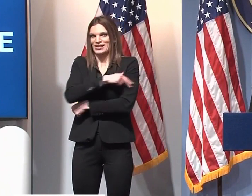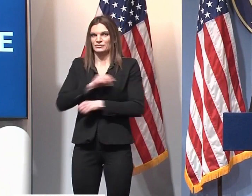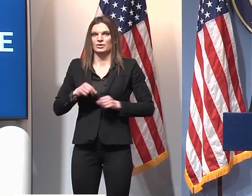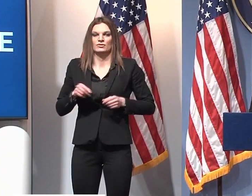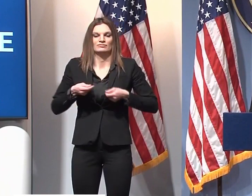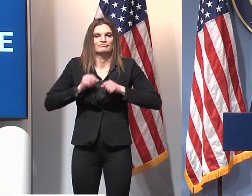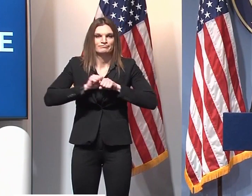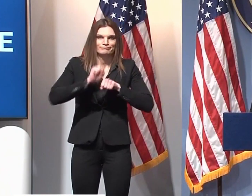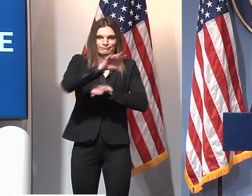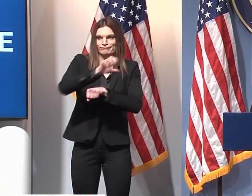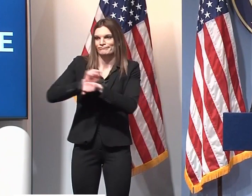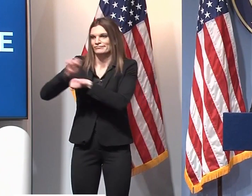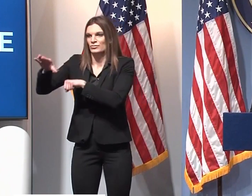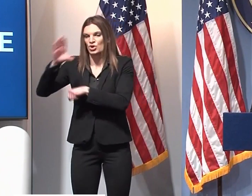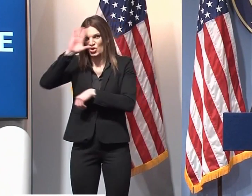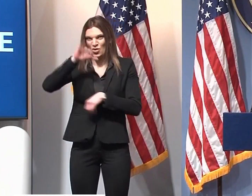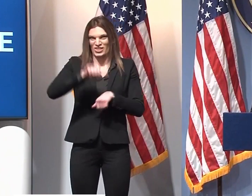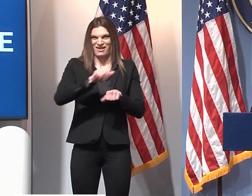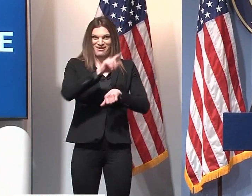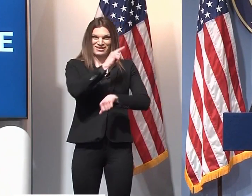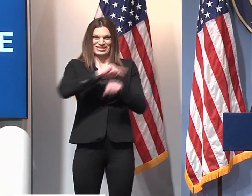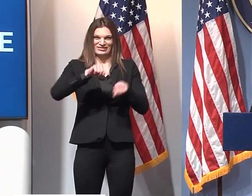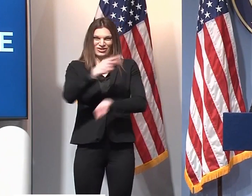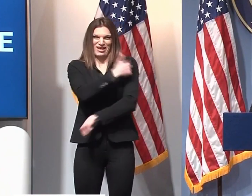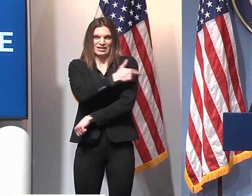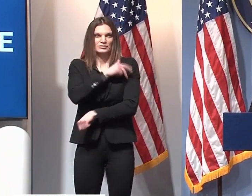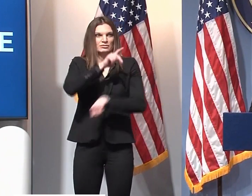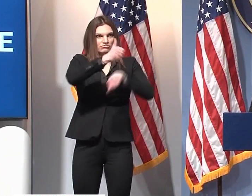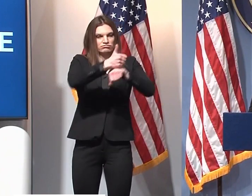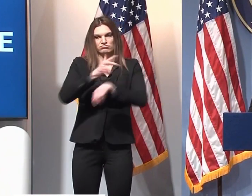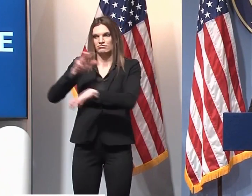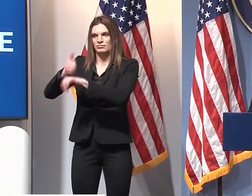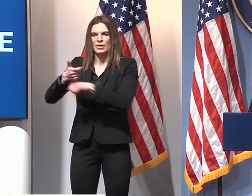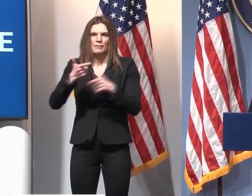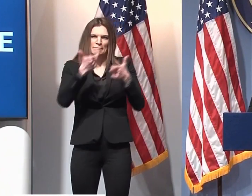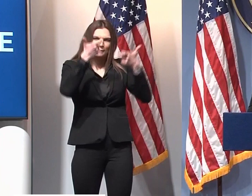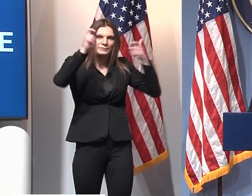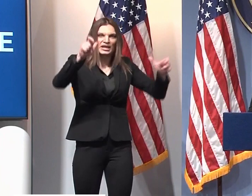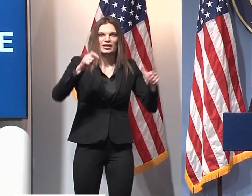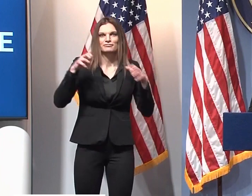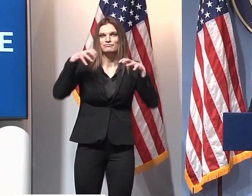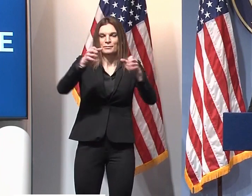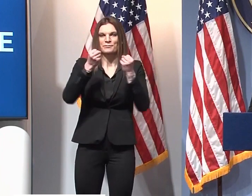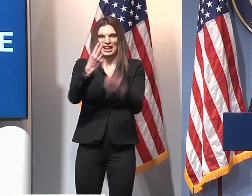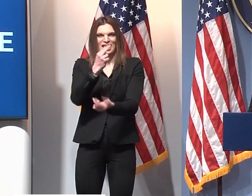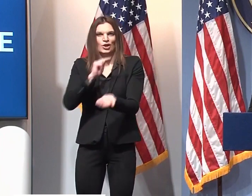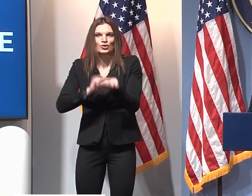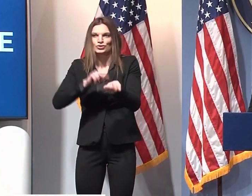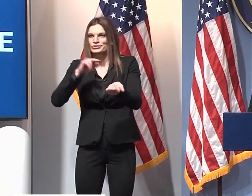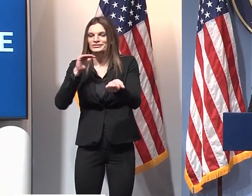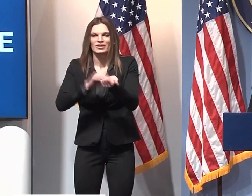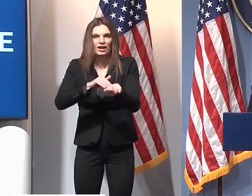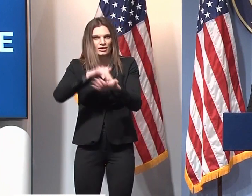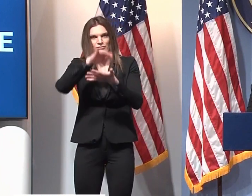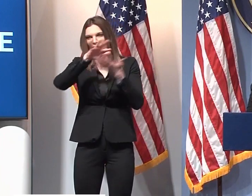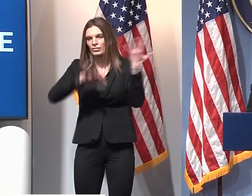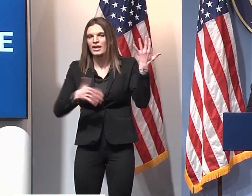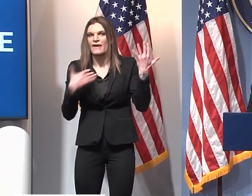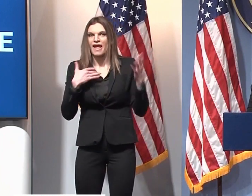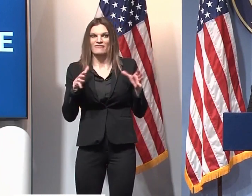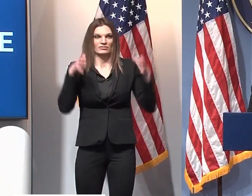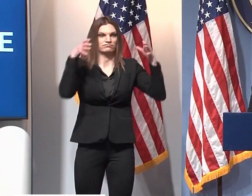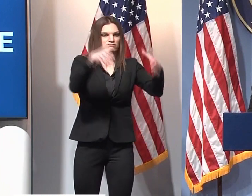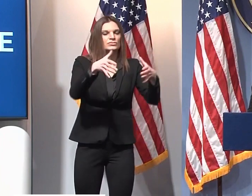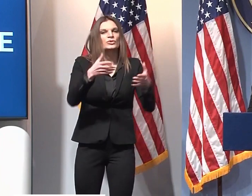numbers of healthcare workers that those entities had. So you may have worked at a particular hospital, but you might not actually live in